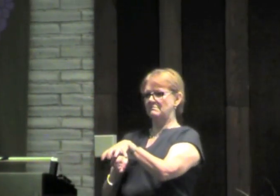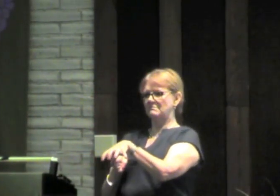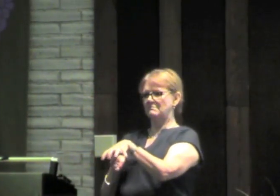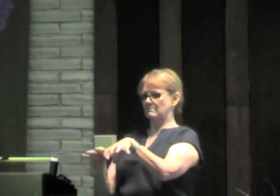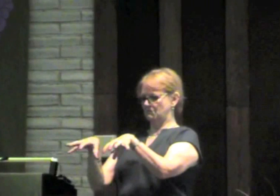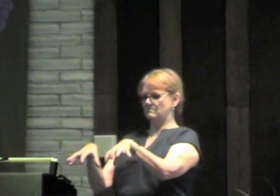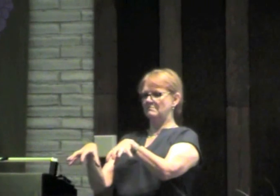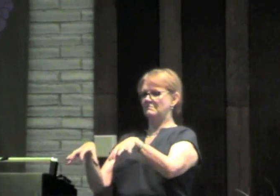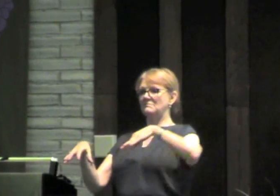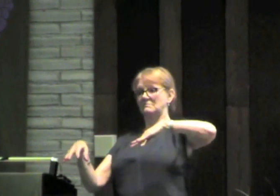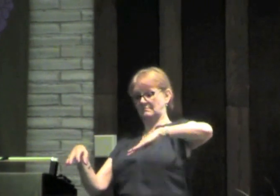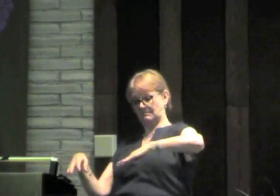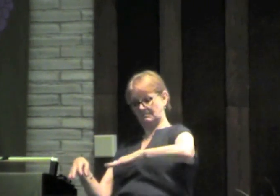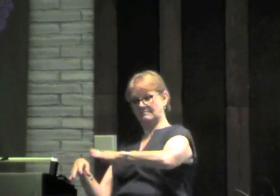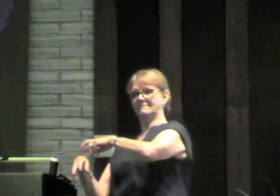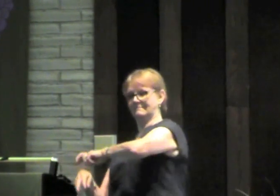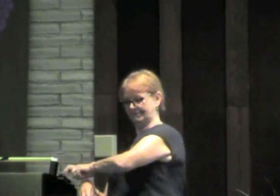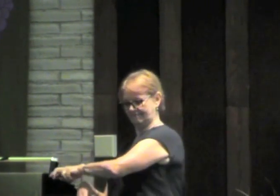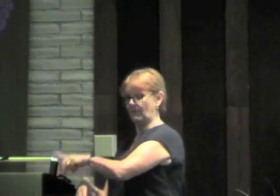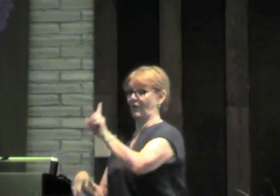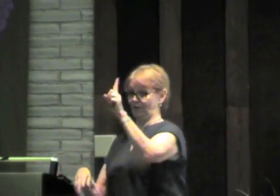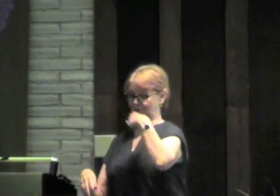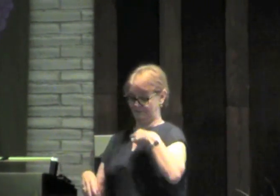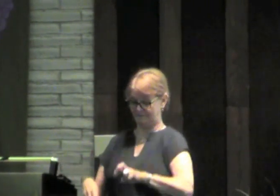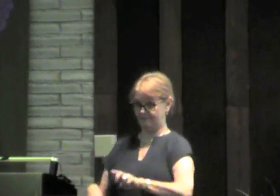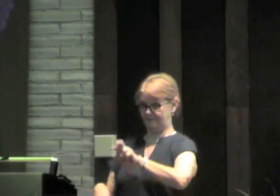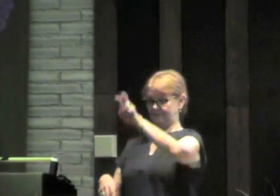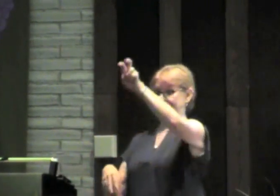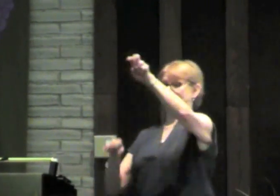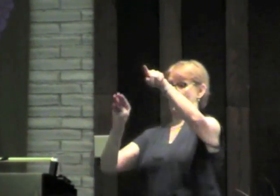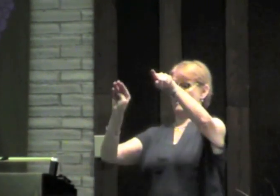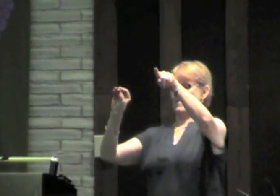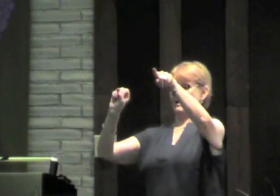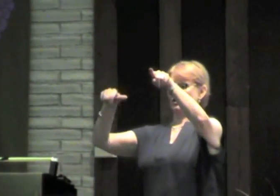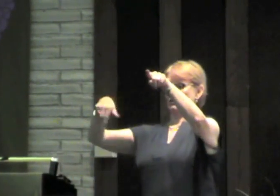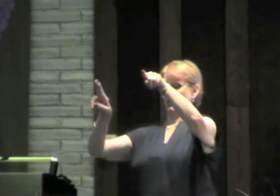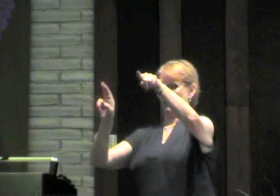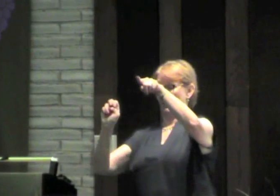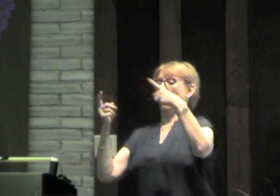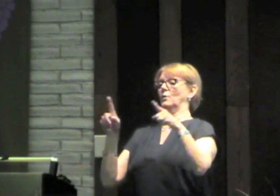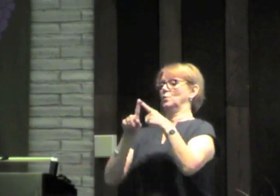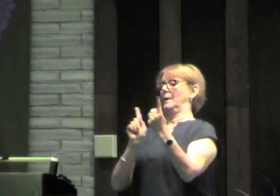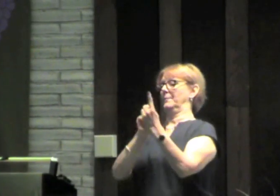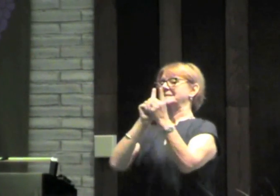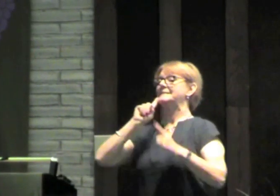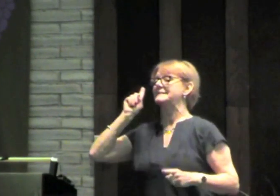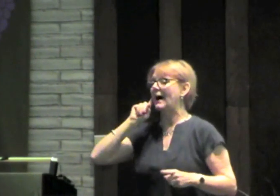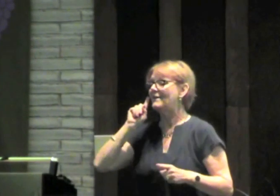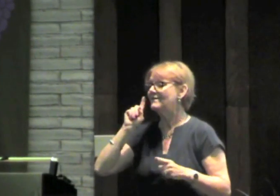And there's a division between Hebron and the Jewish settlement. So when I would try to go up to the mosque, I